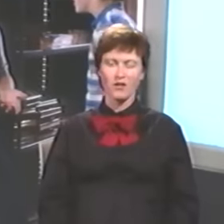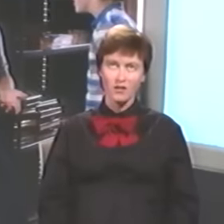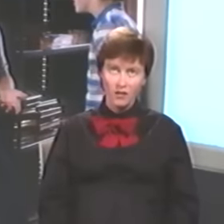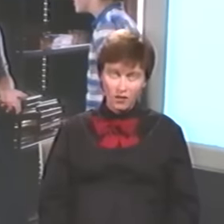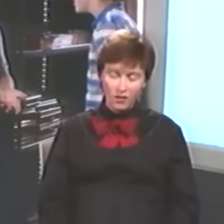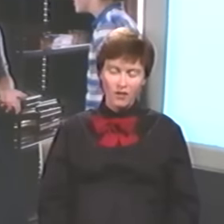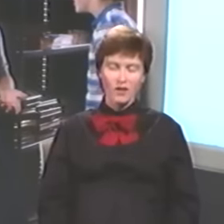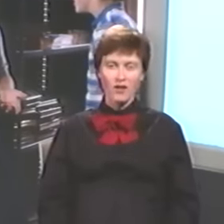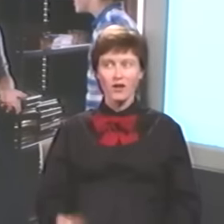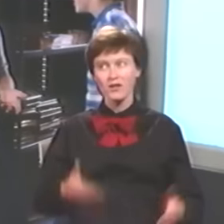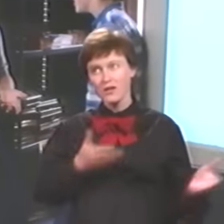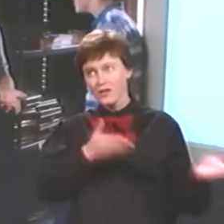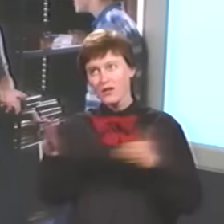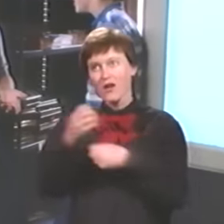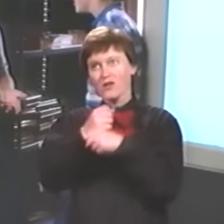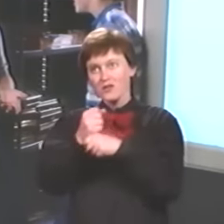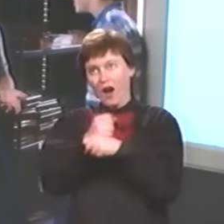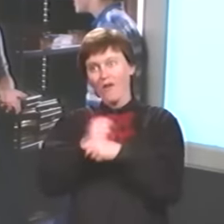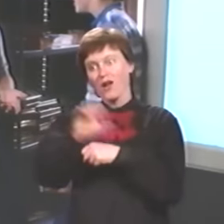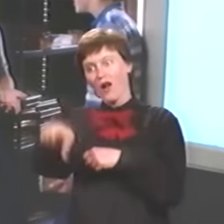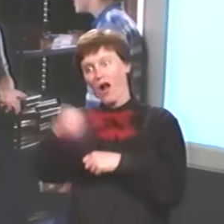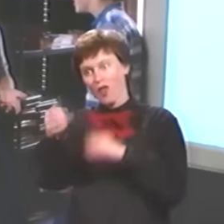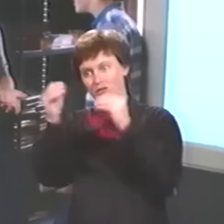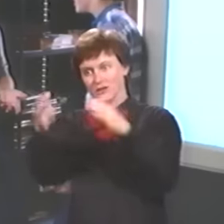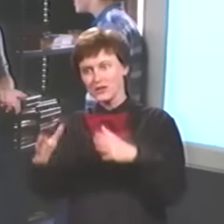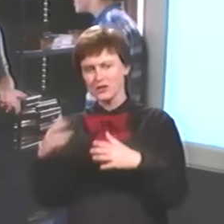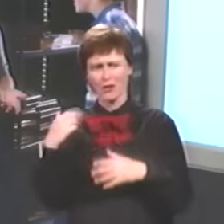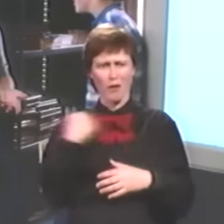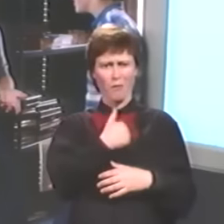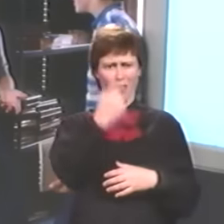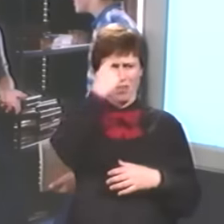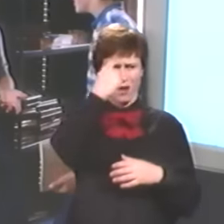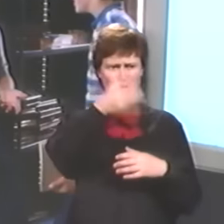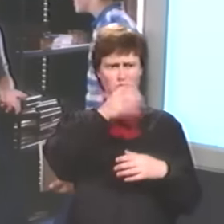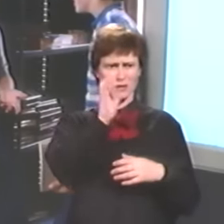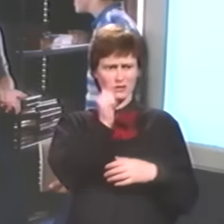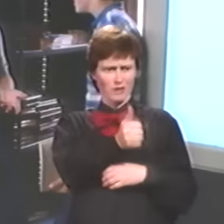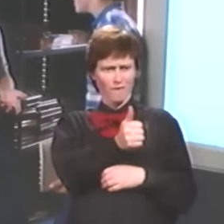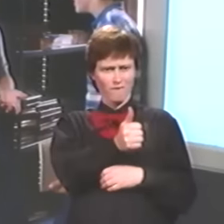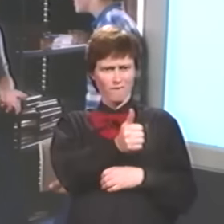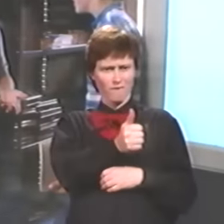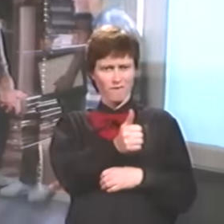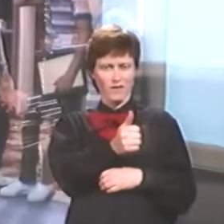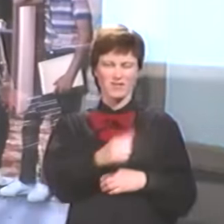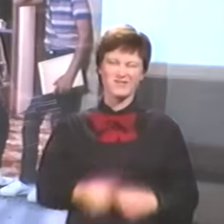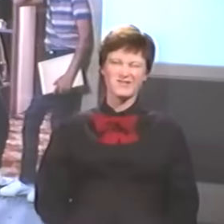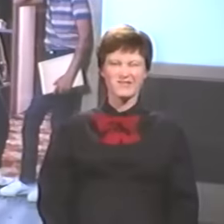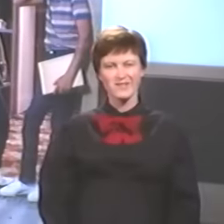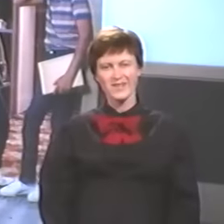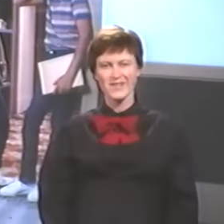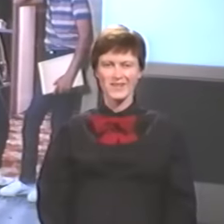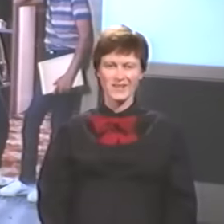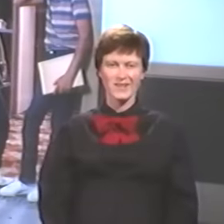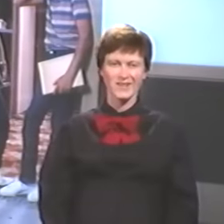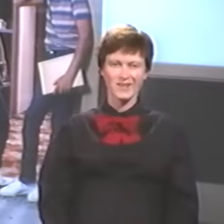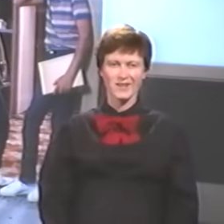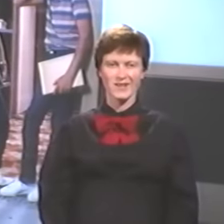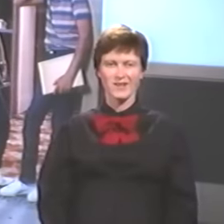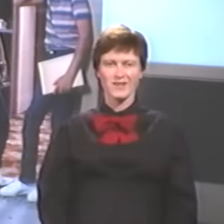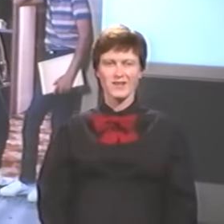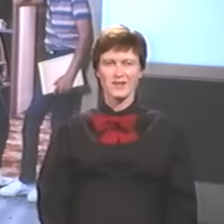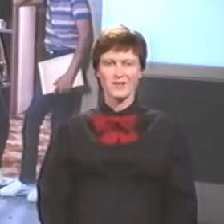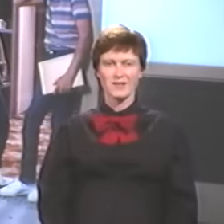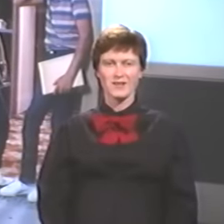Huh, she's taking the coffee to Mrs. Olson. And we thought she was gonna drink it.